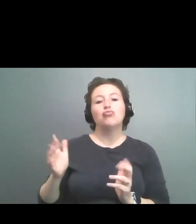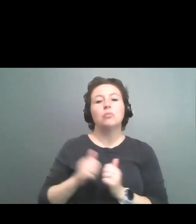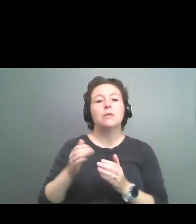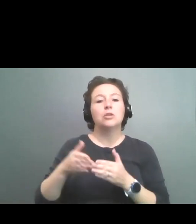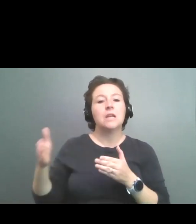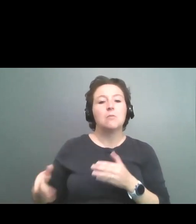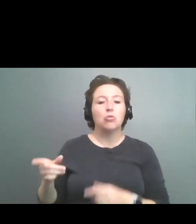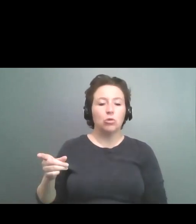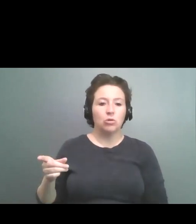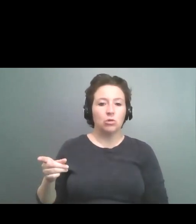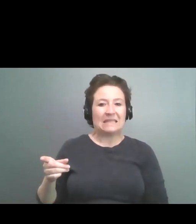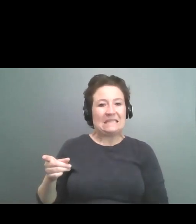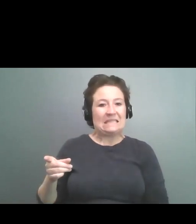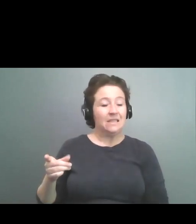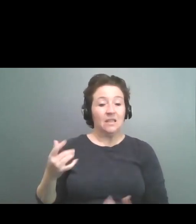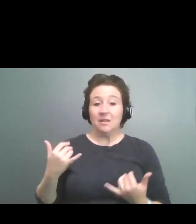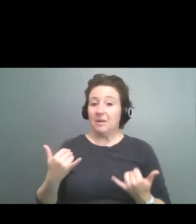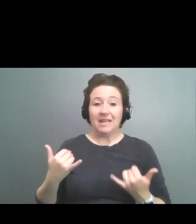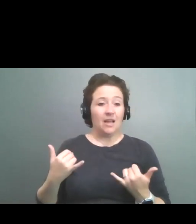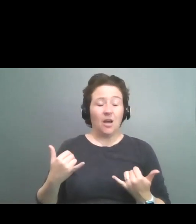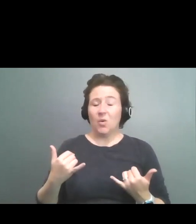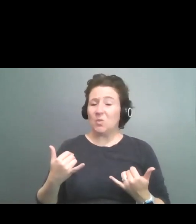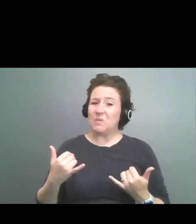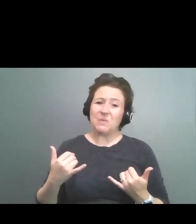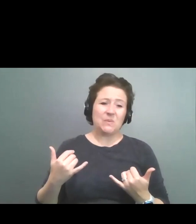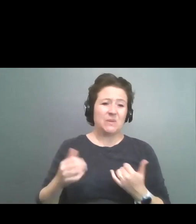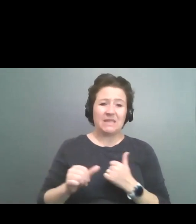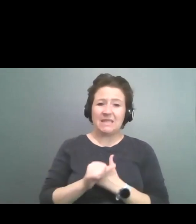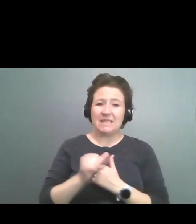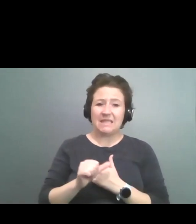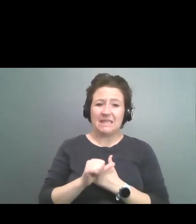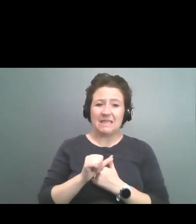neighbors. But this really is not a time to